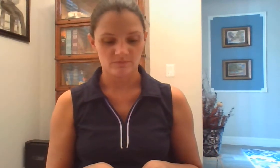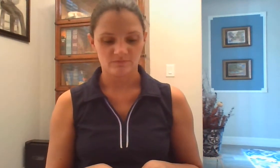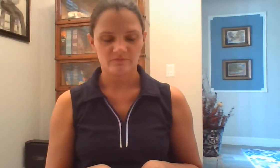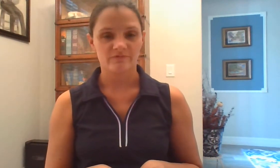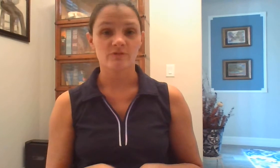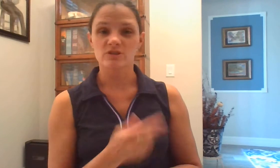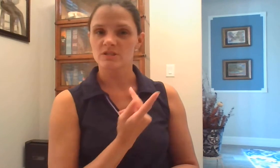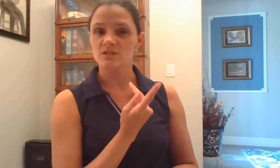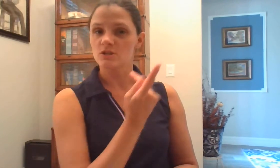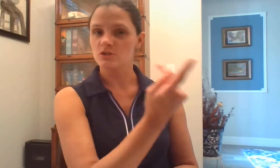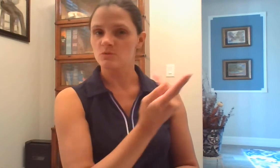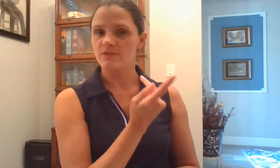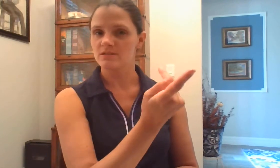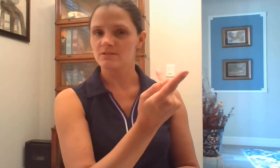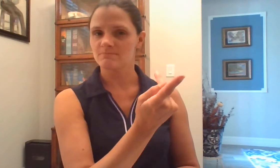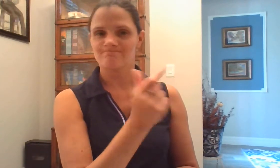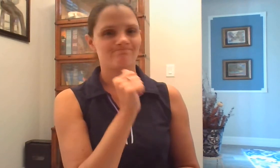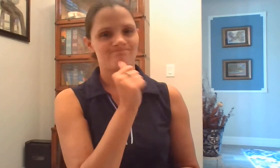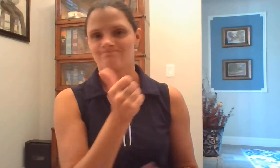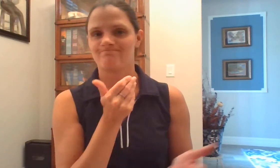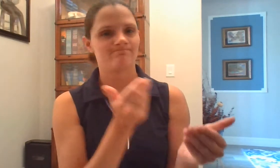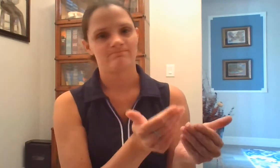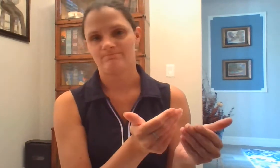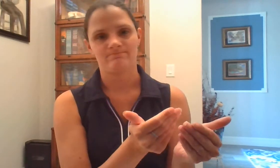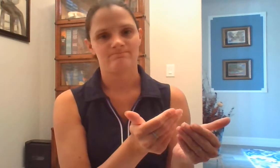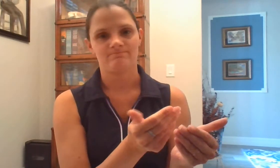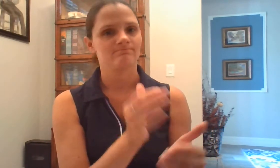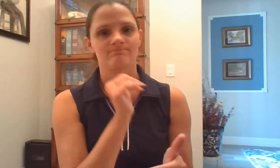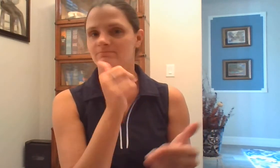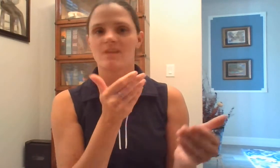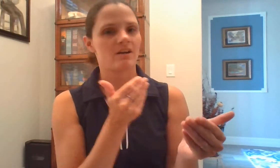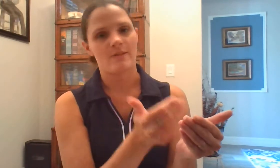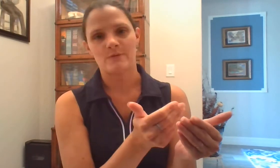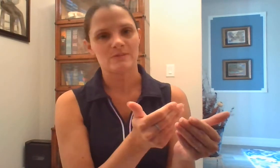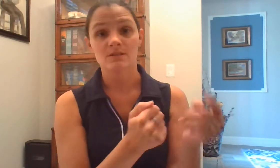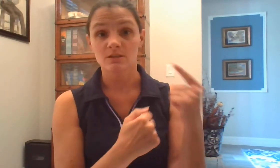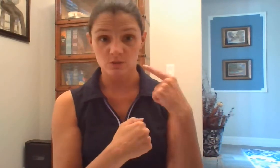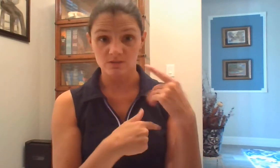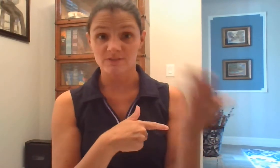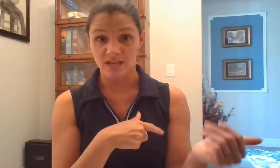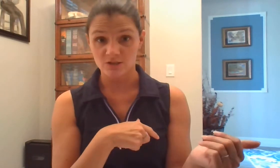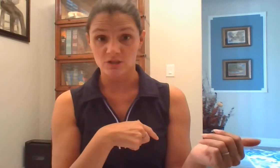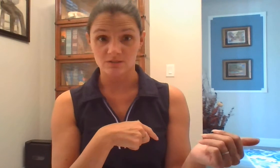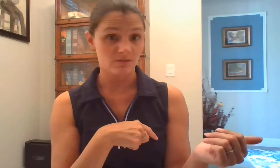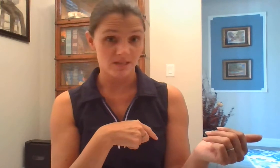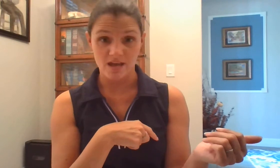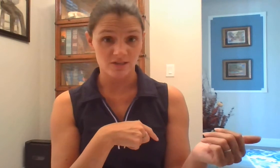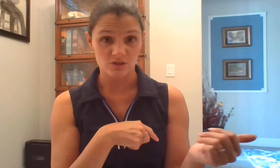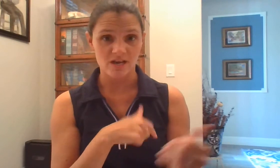versus the two of us not close use of negation you see the head shape